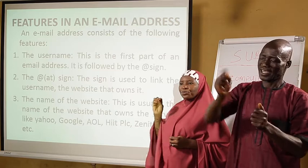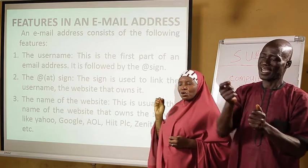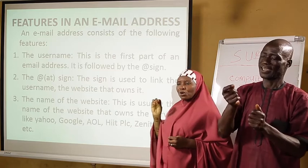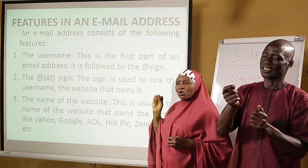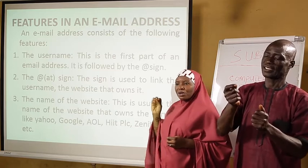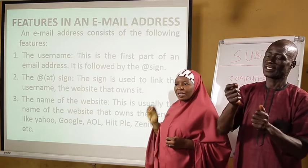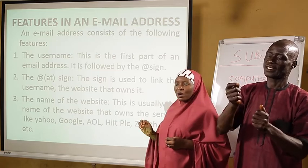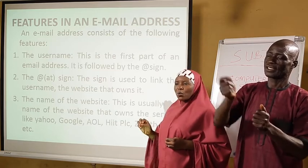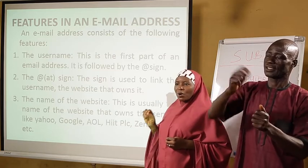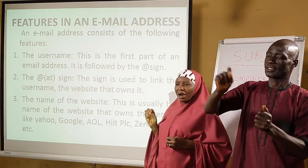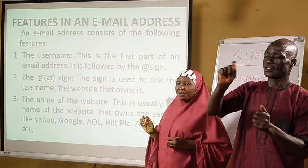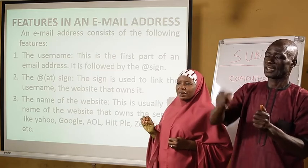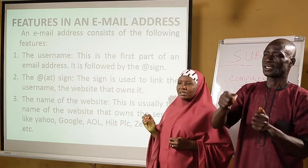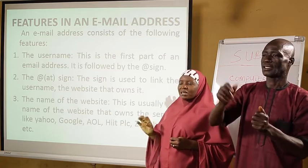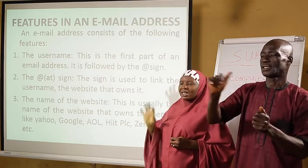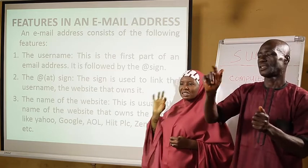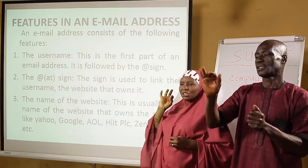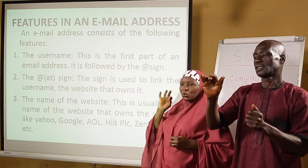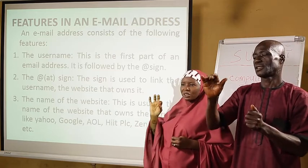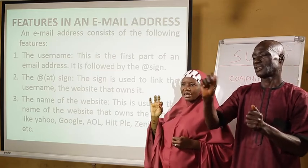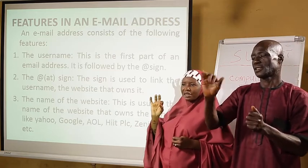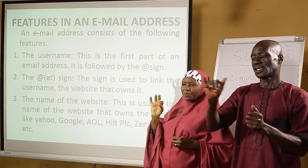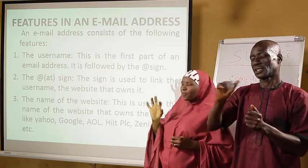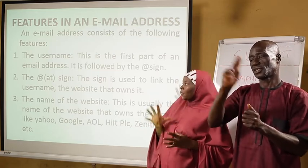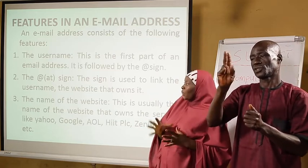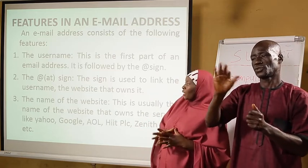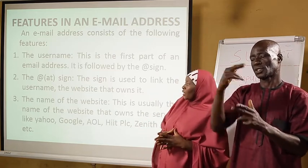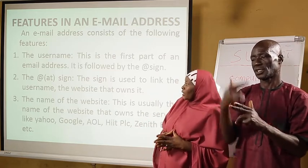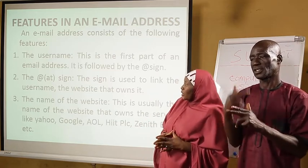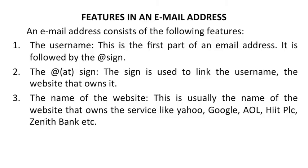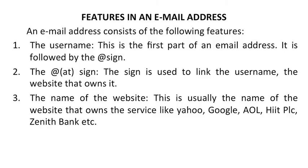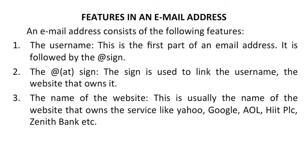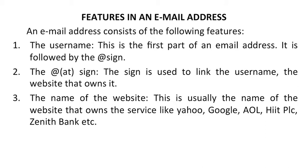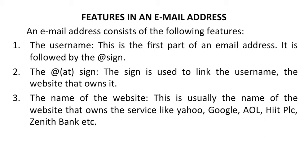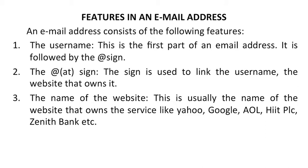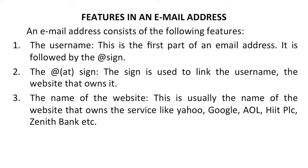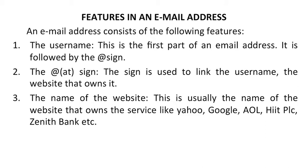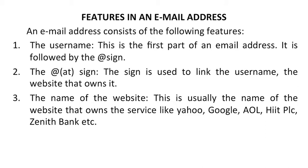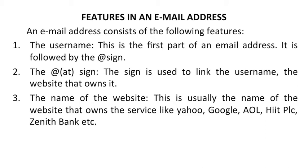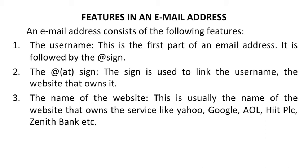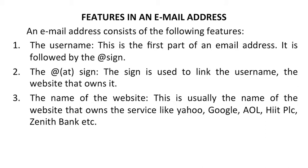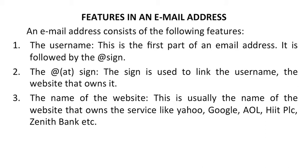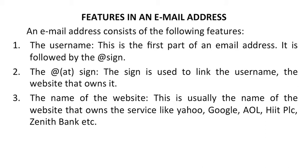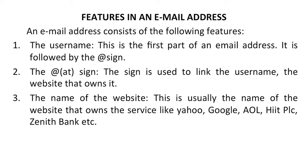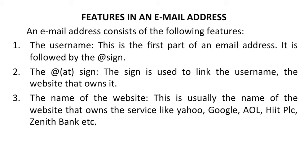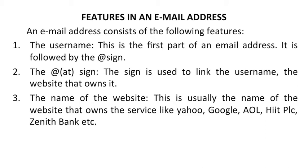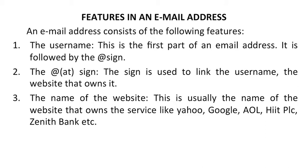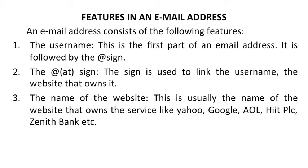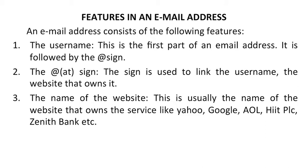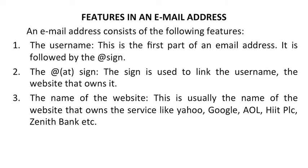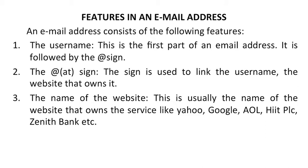of your Yahoo address. That's the username. The next is that we have the @